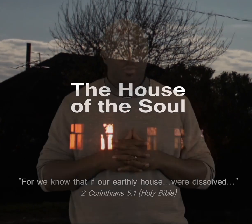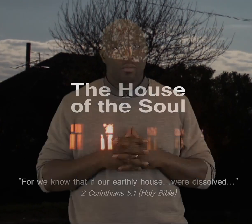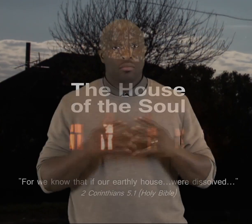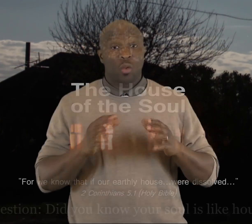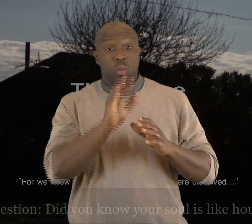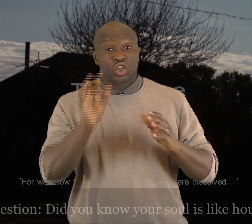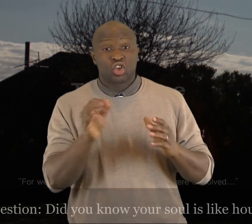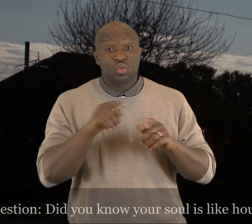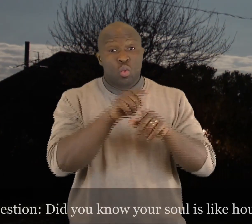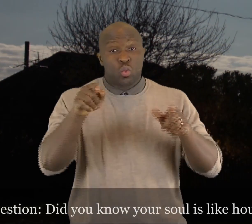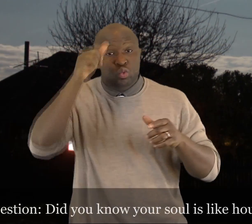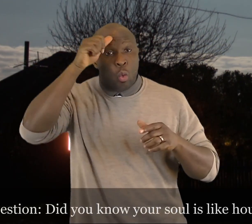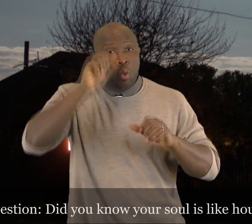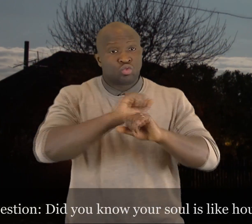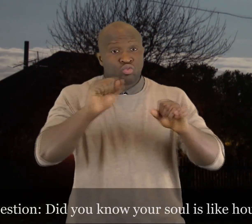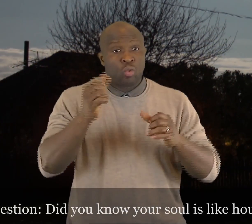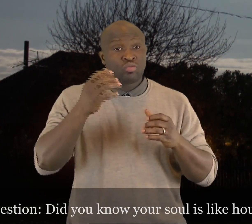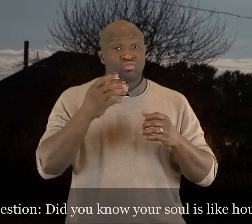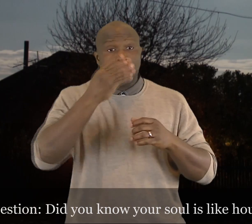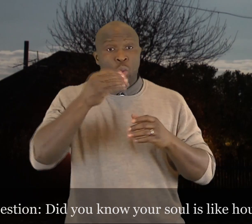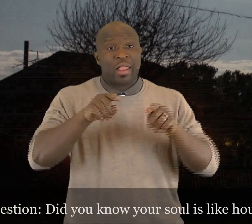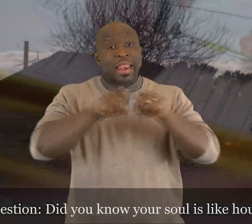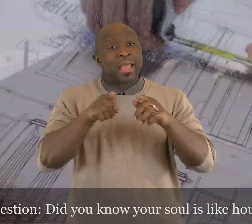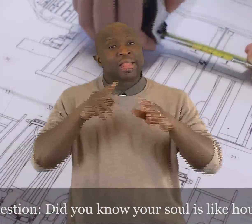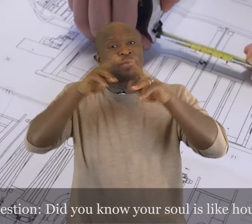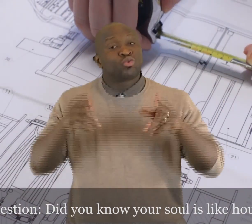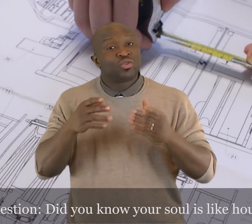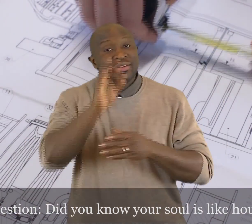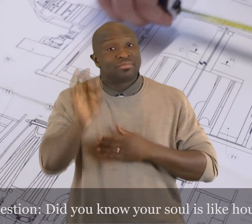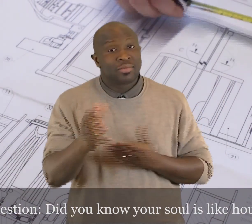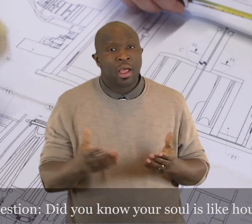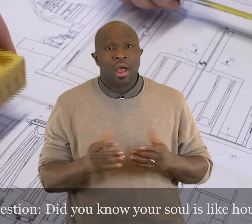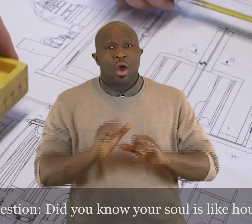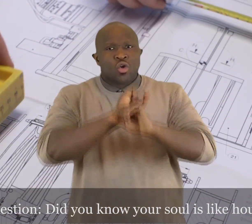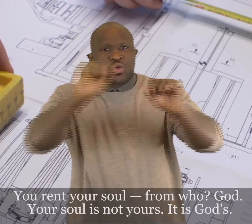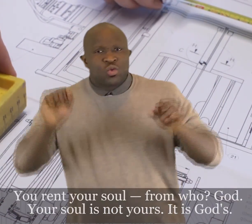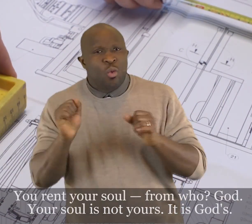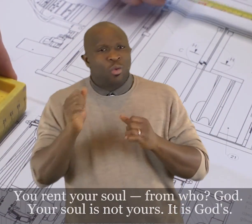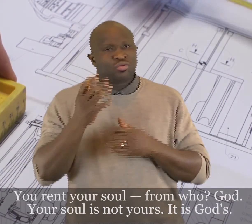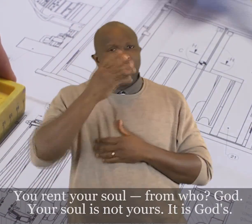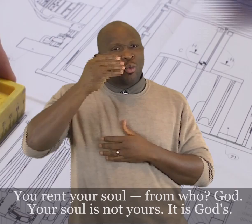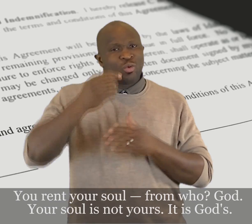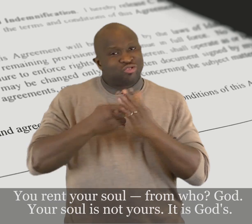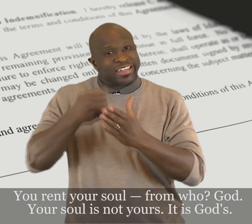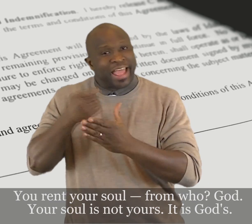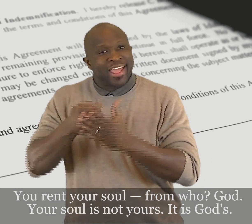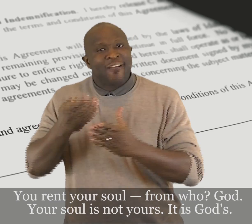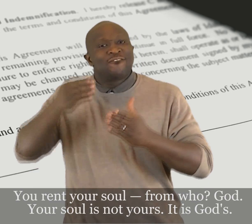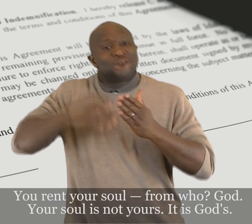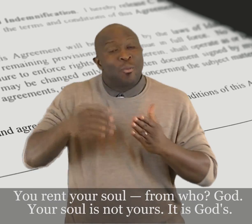The house of the soul, it's a very complex house. God has given it to you on a kind of rental